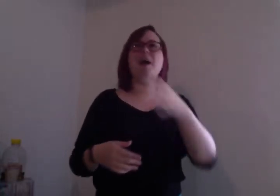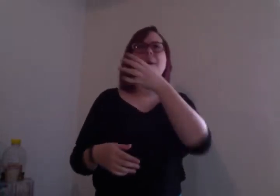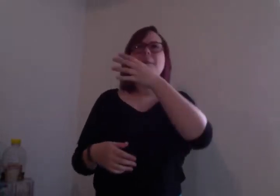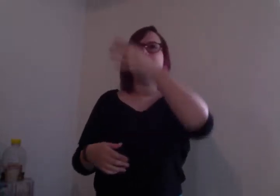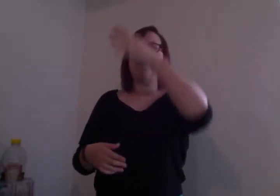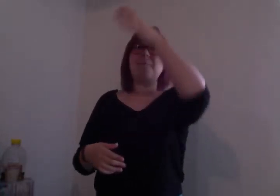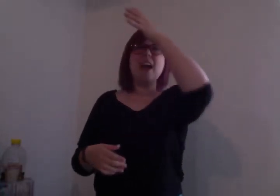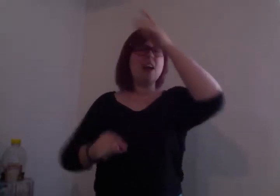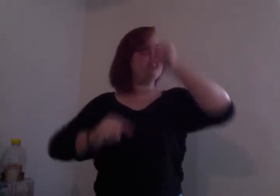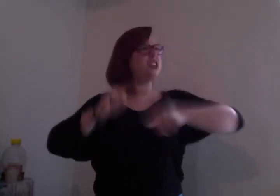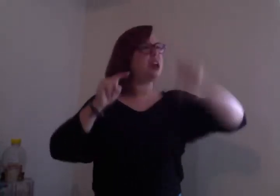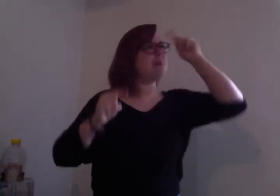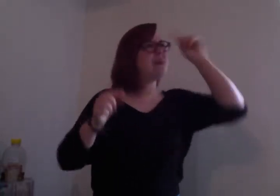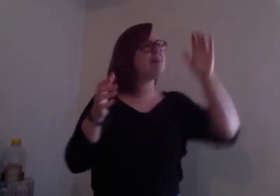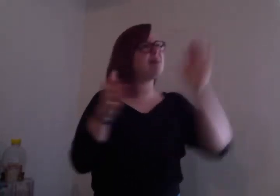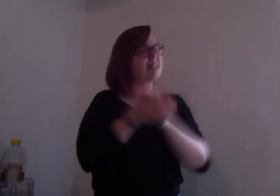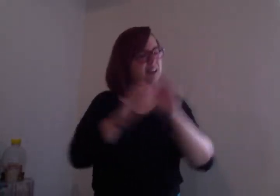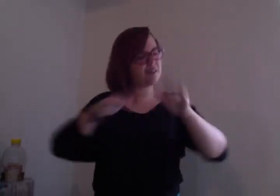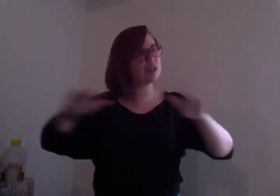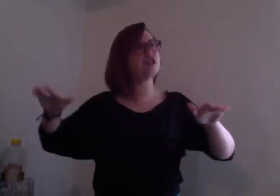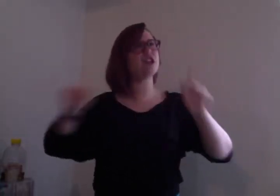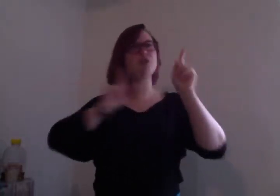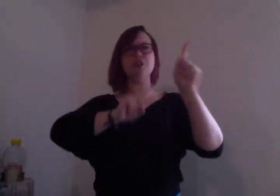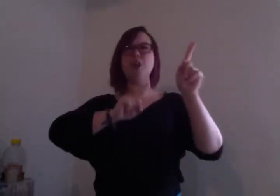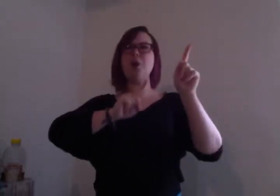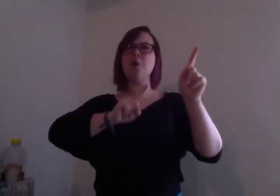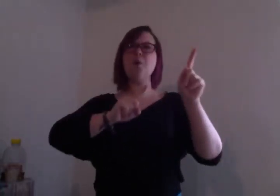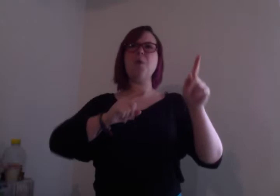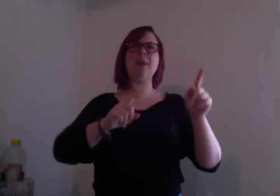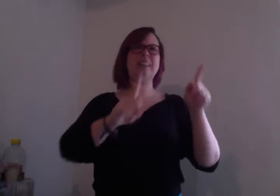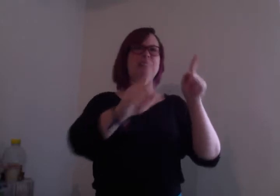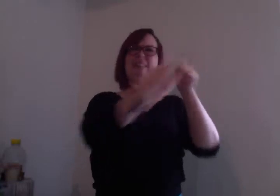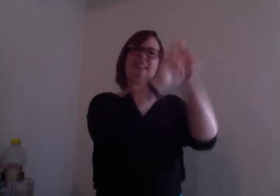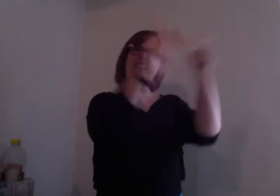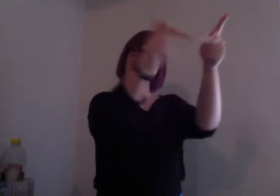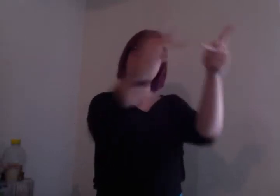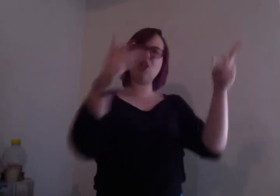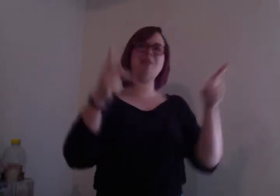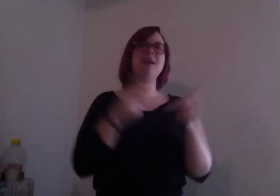and Michael, even when they grew up, never forgot Peter Pan.